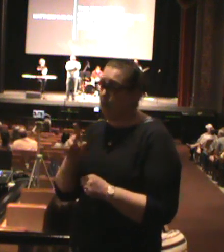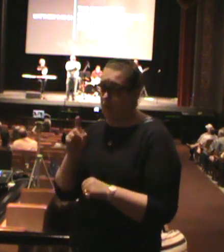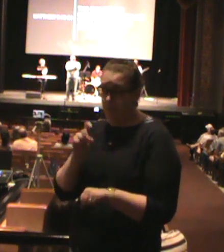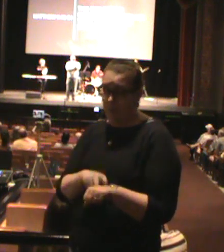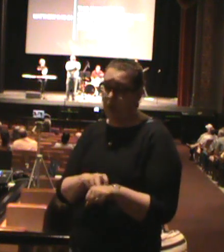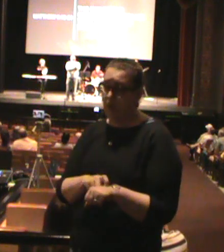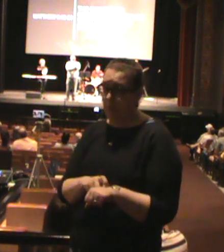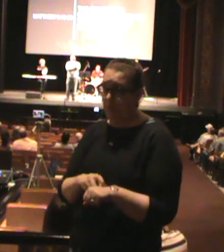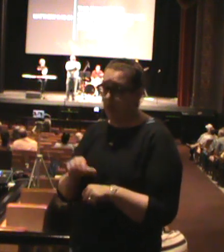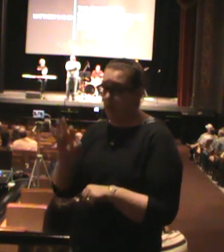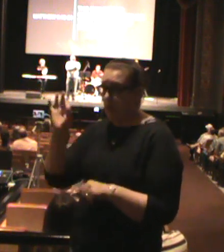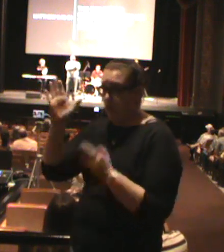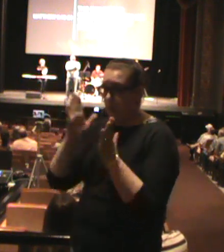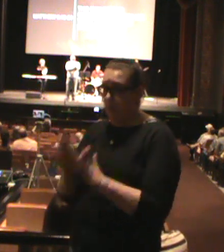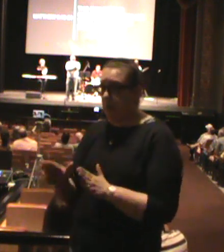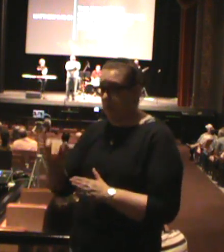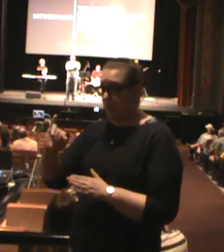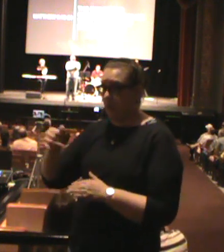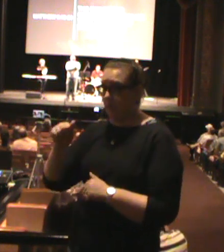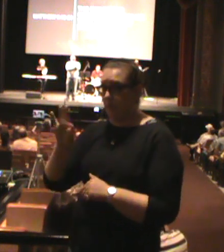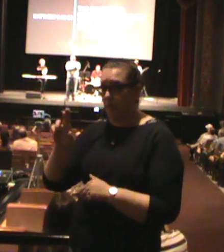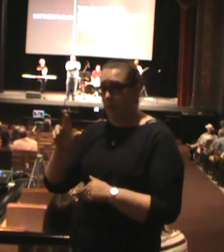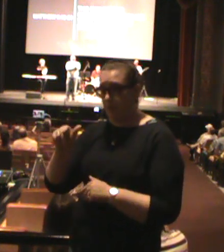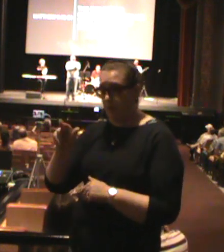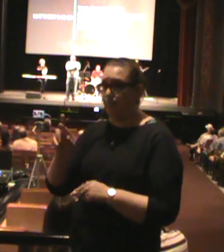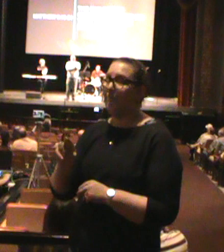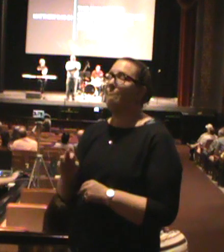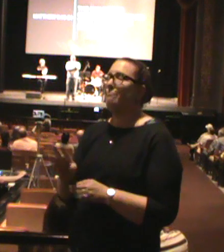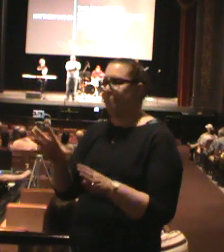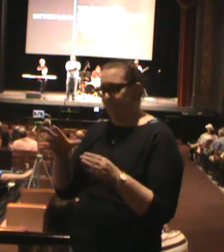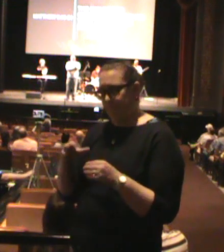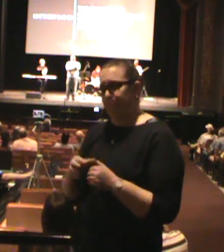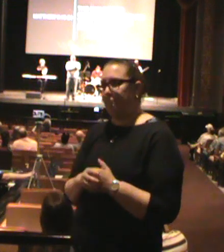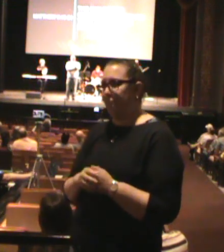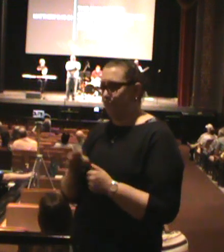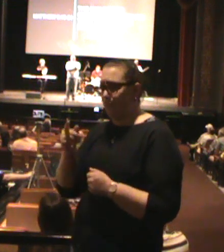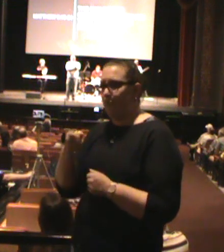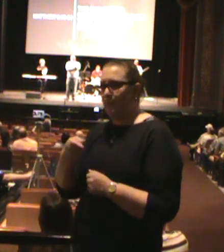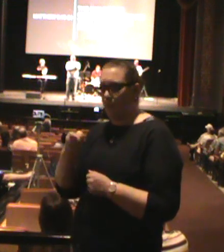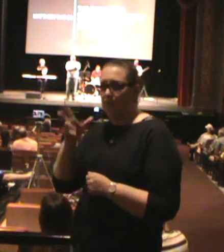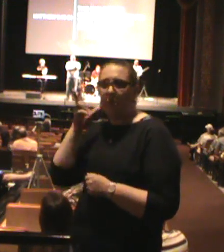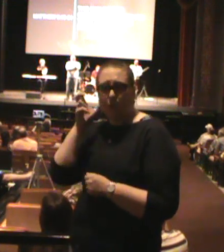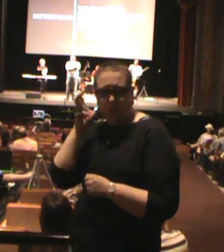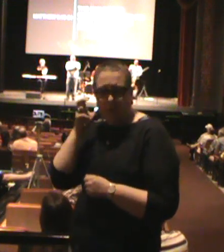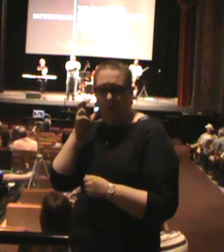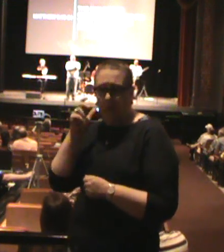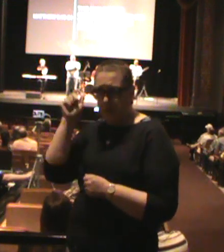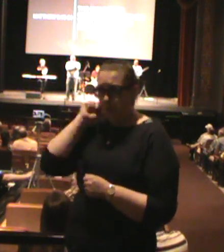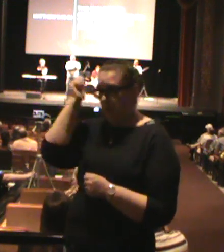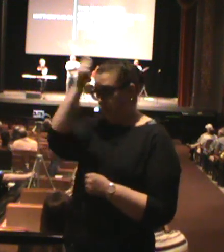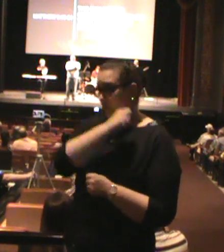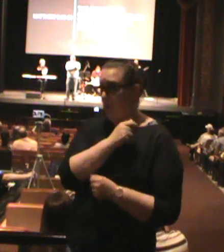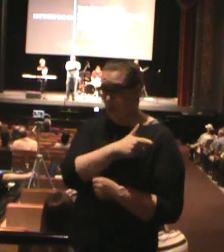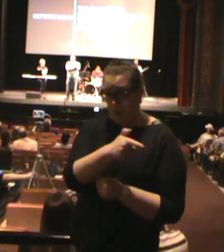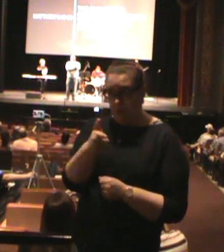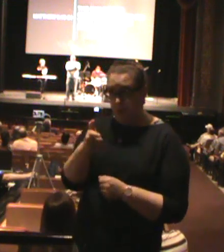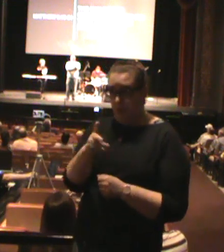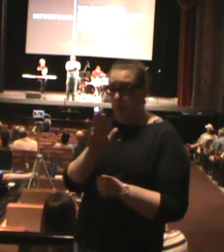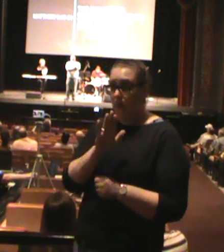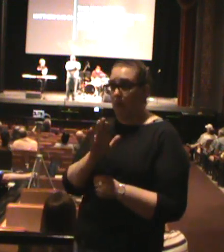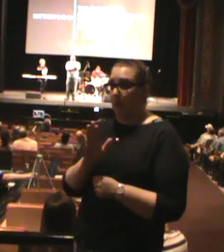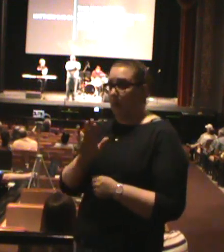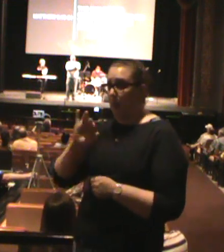Jafar, did y'all hear about the shootings at the graduation this week? Yeah. Pastor Jafar was